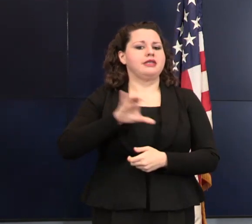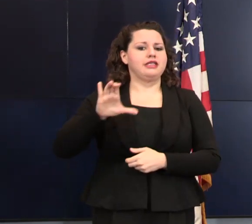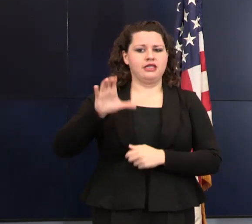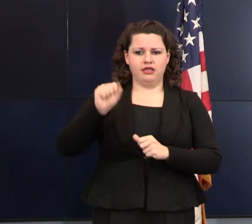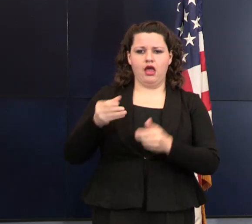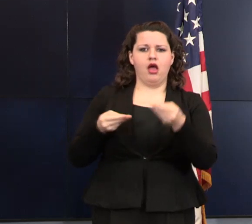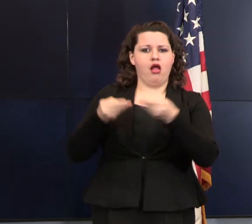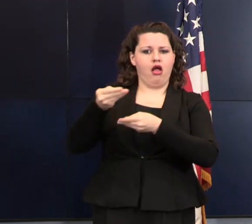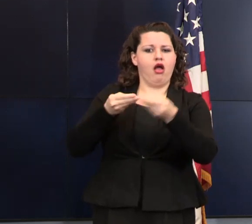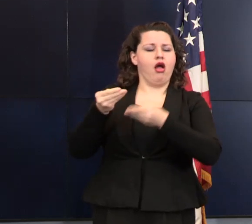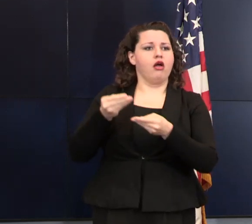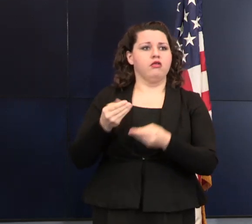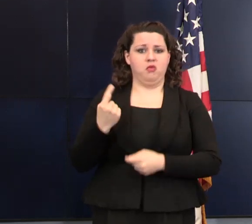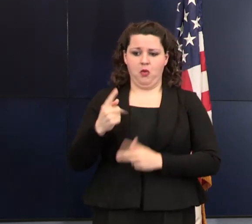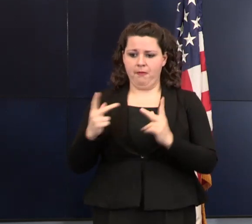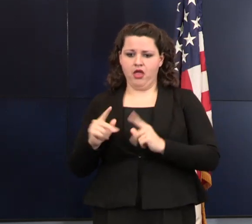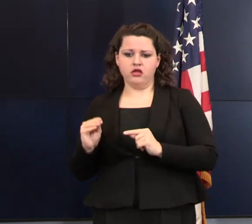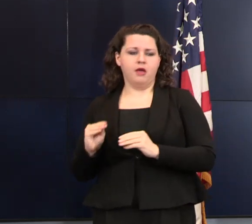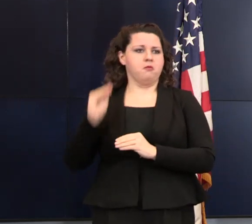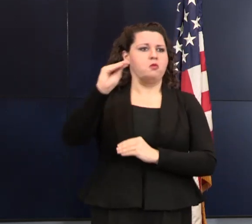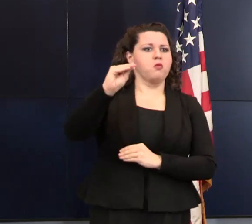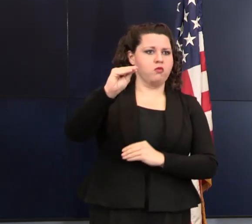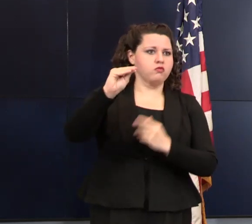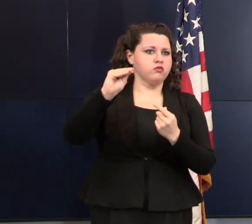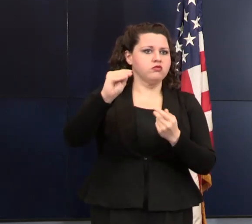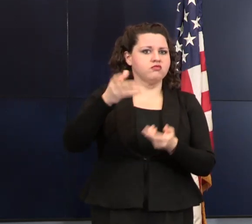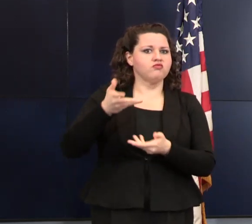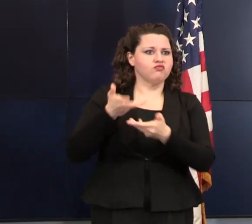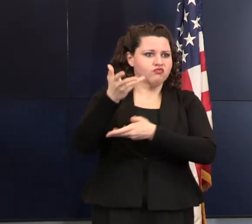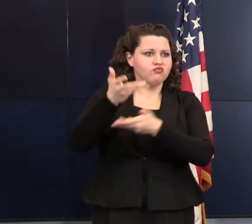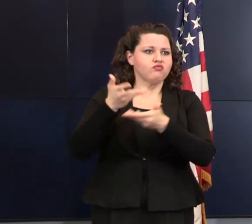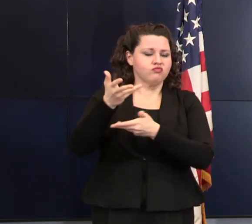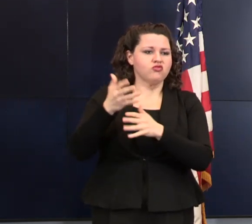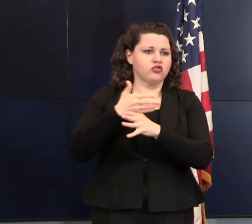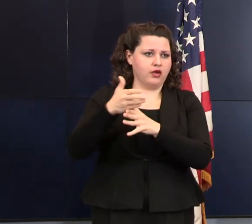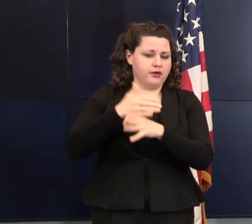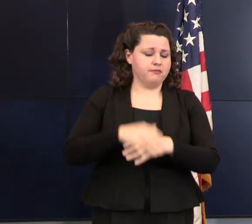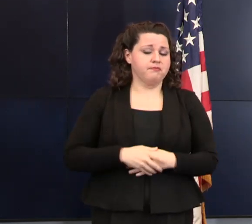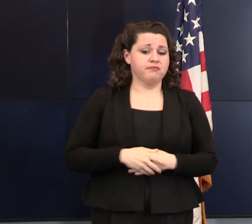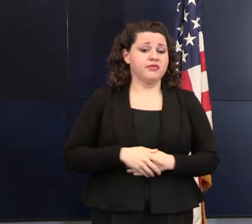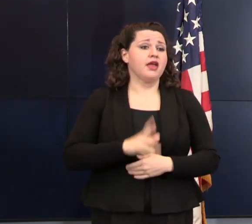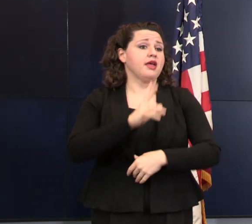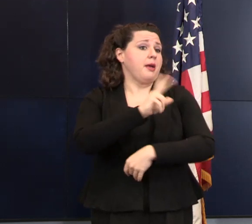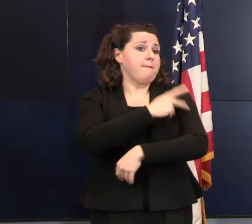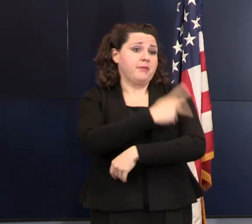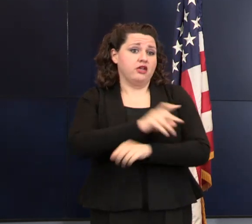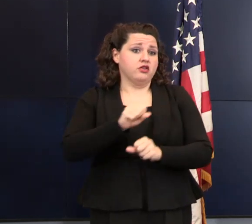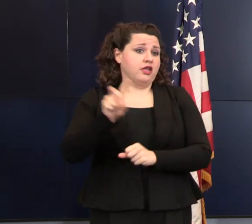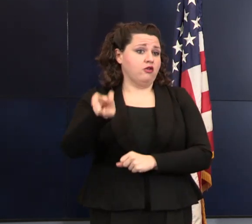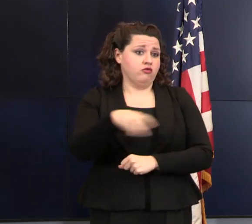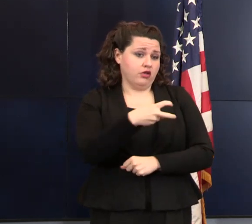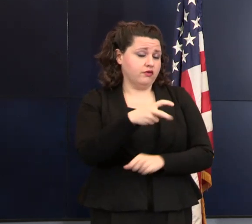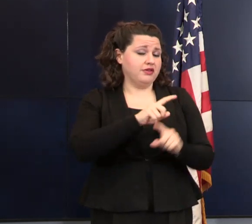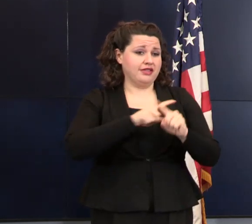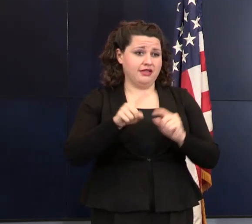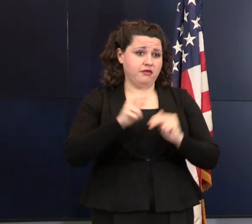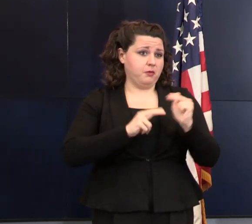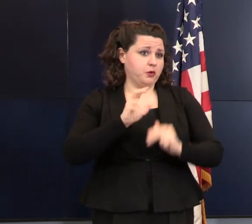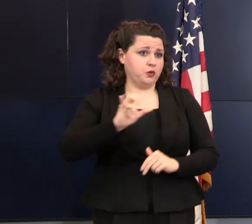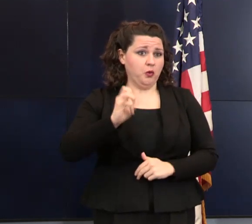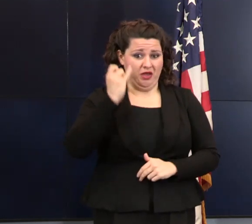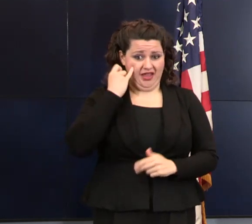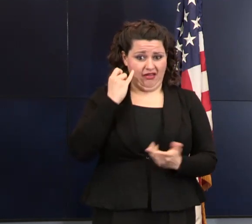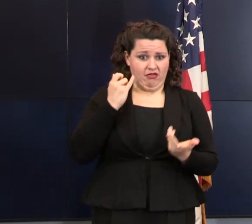coordinate moving them from one location to another to accommodate the need. Even patients can be transferred to a different facility if their